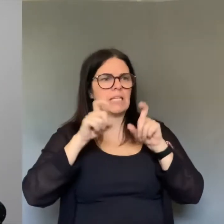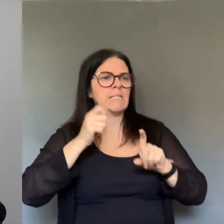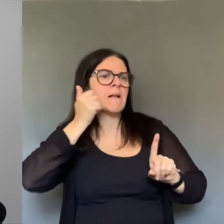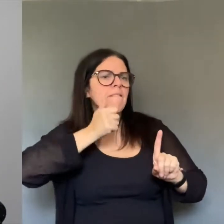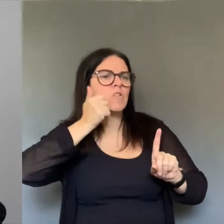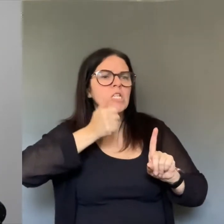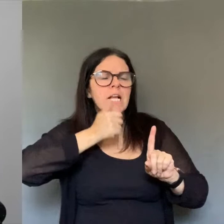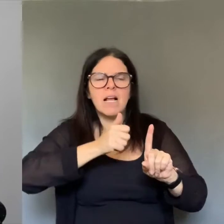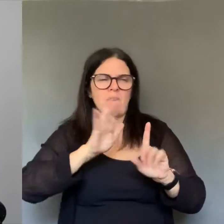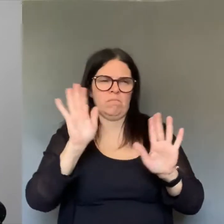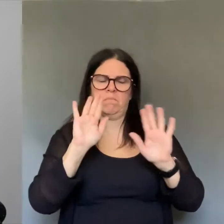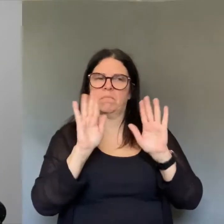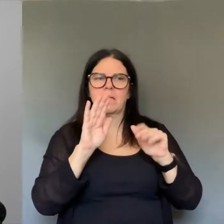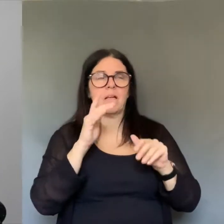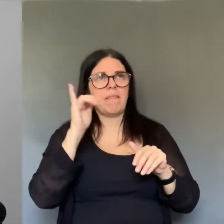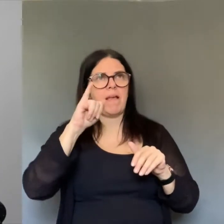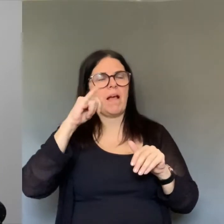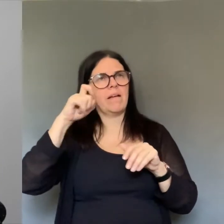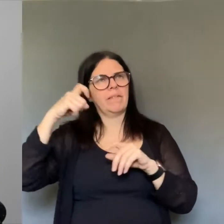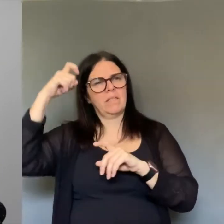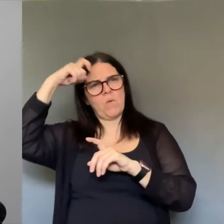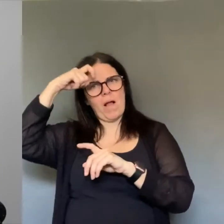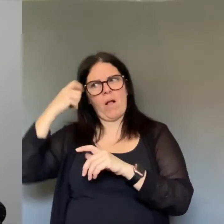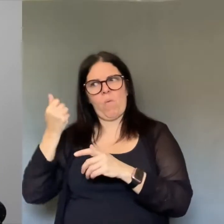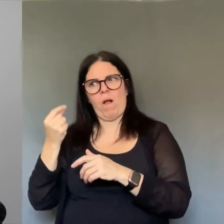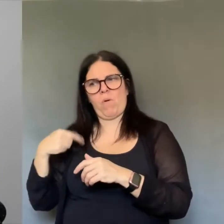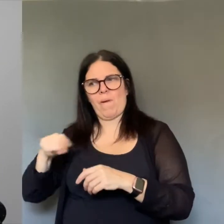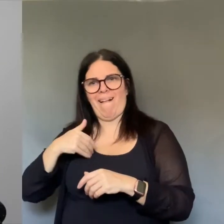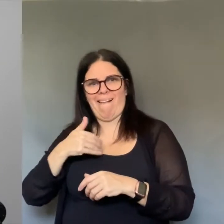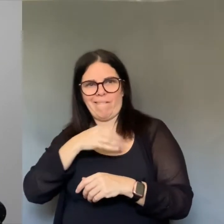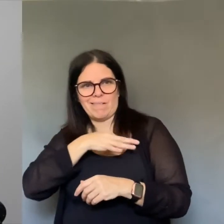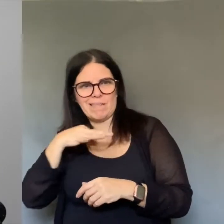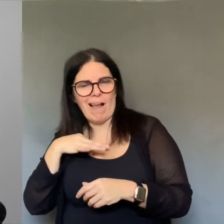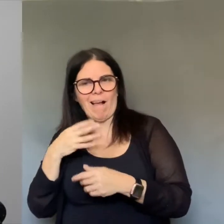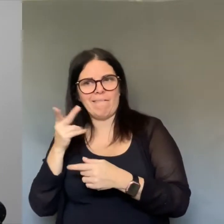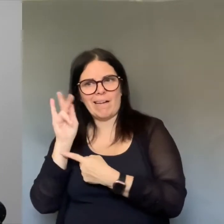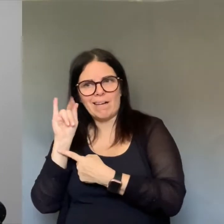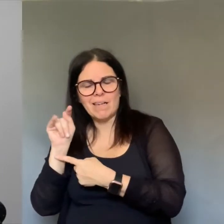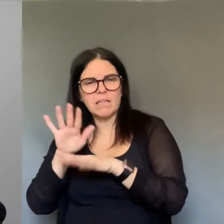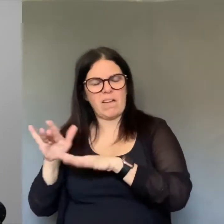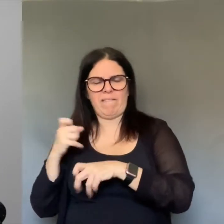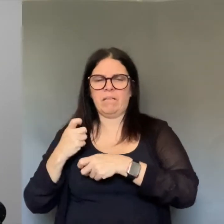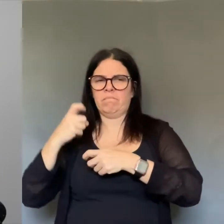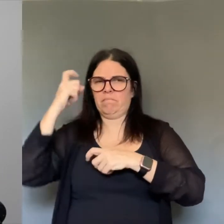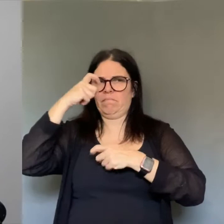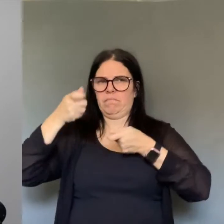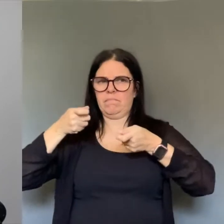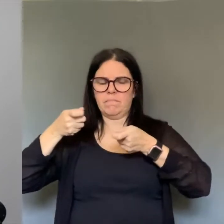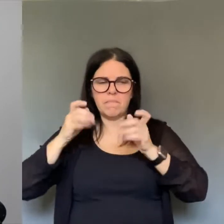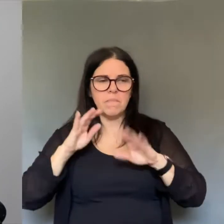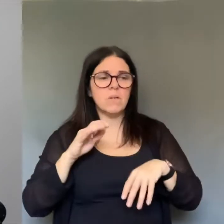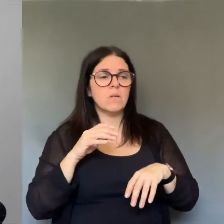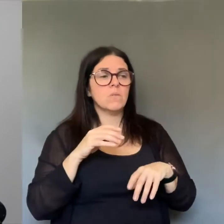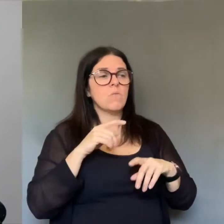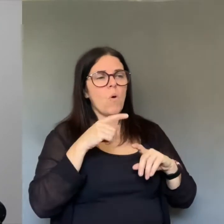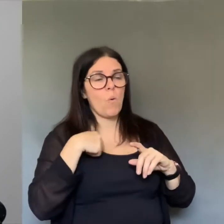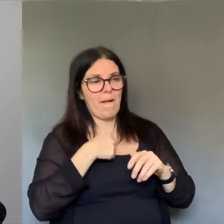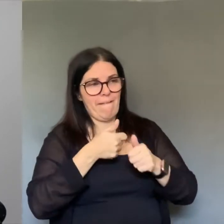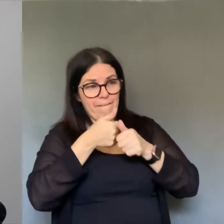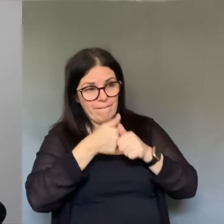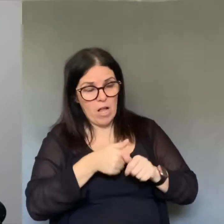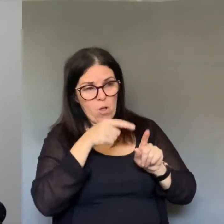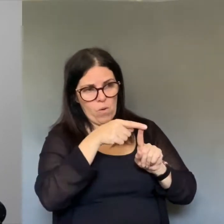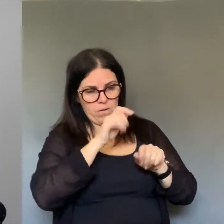not the plan that we will continue to test them after every certain number of days. I think that would be not a good use of the resource that we